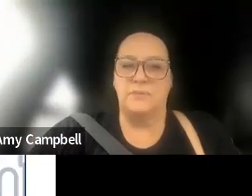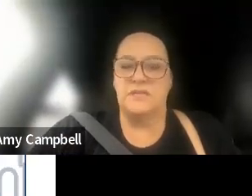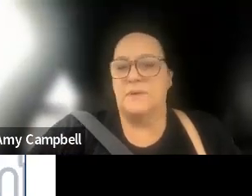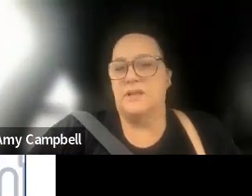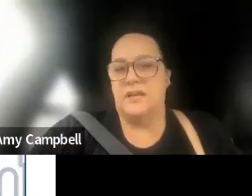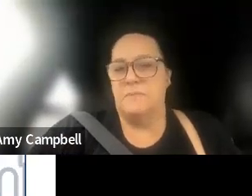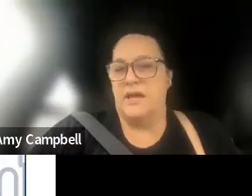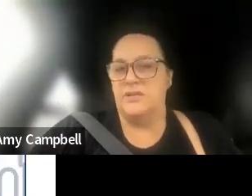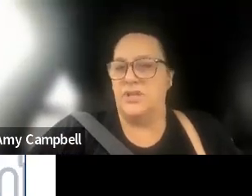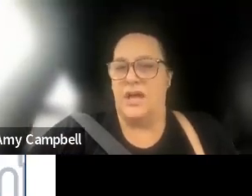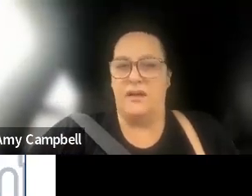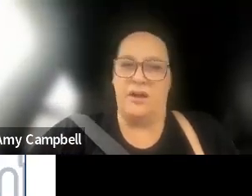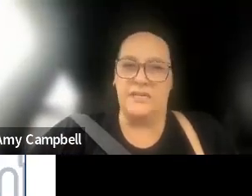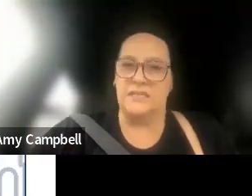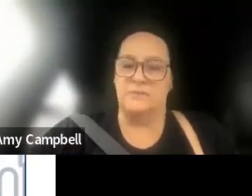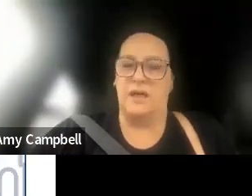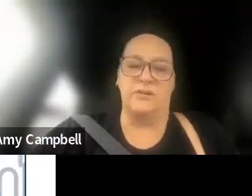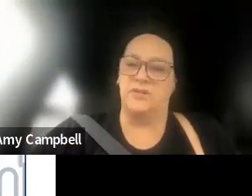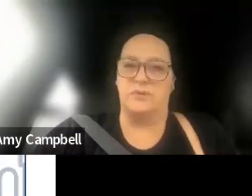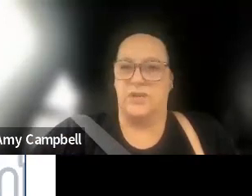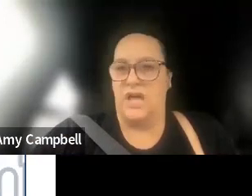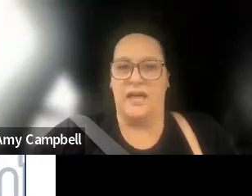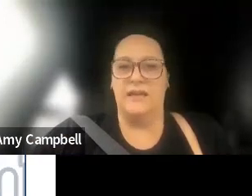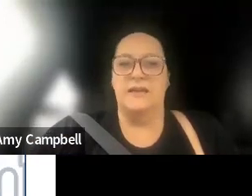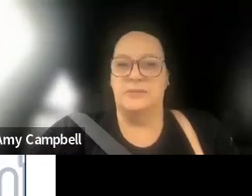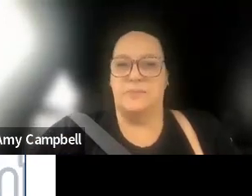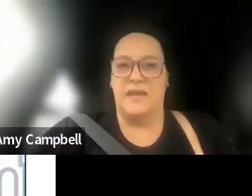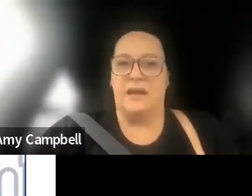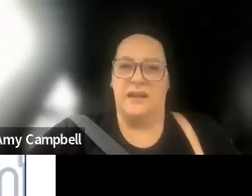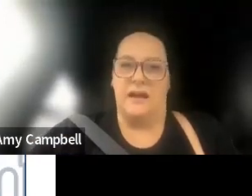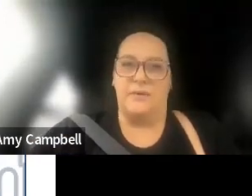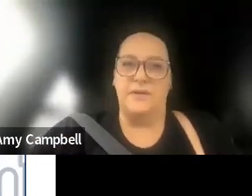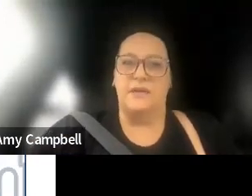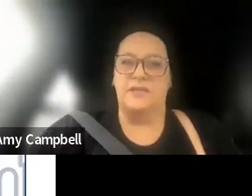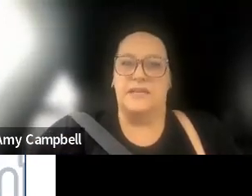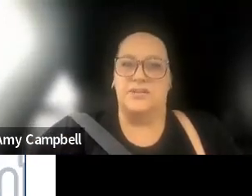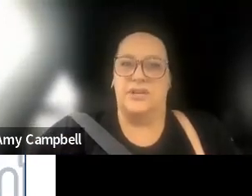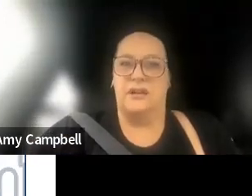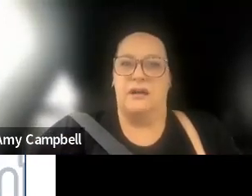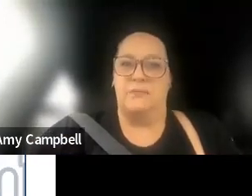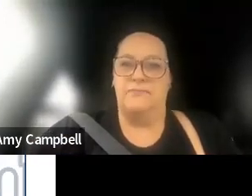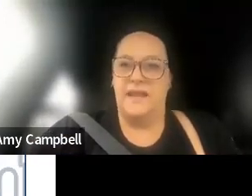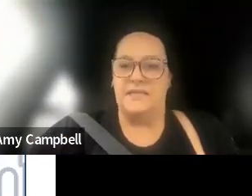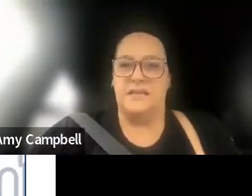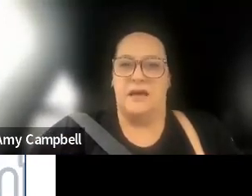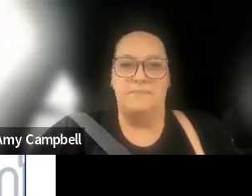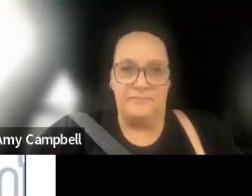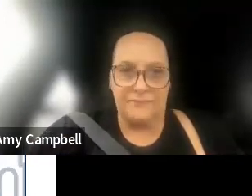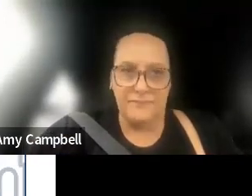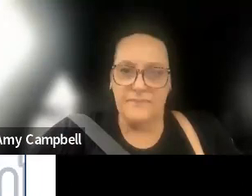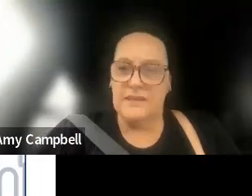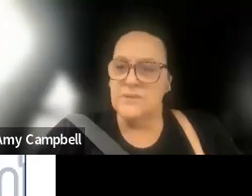we typically combine July, August as well, or June, July, depending on how the session ends